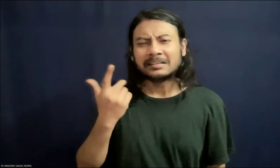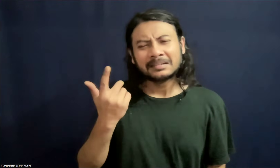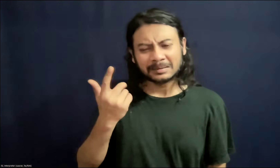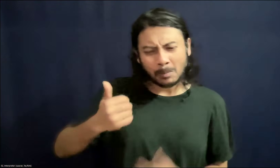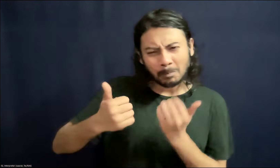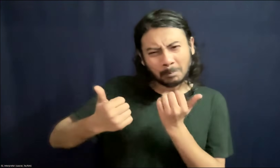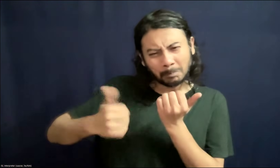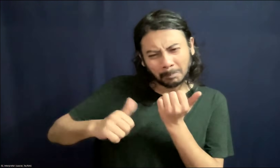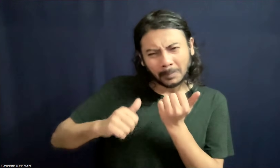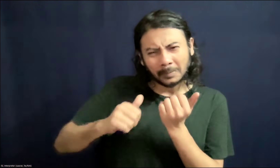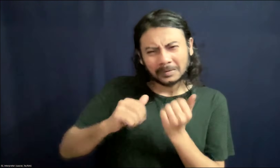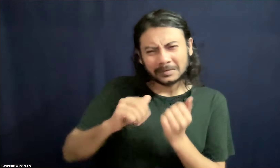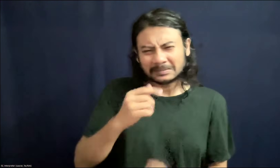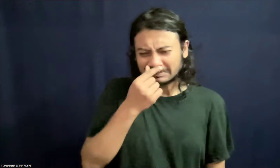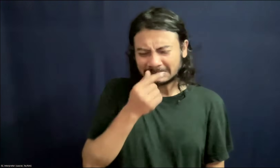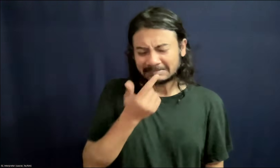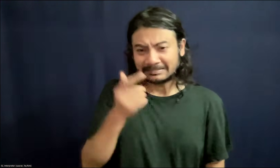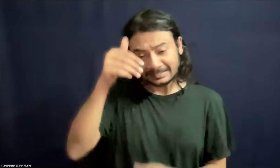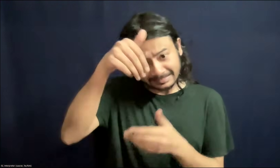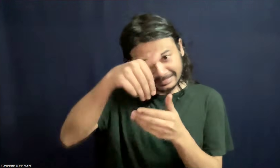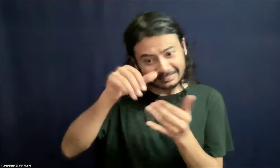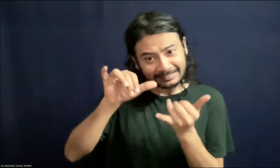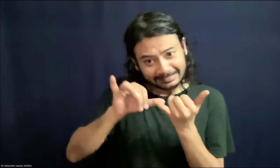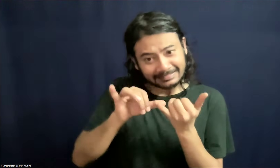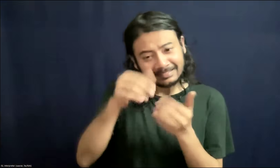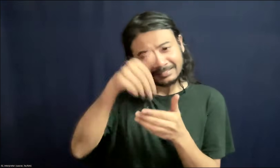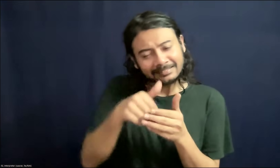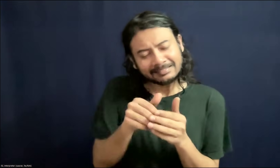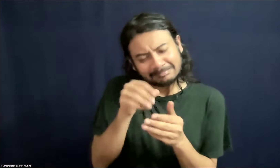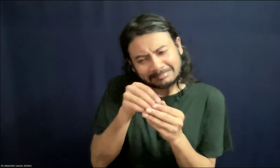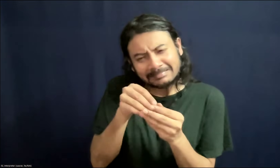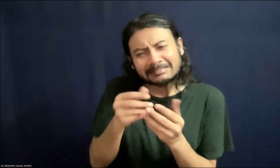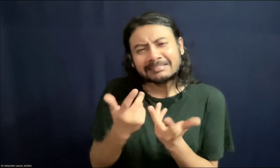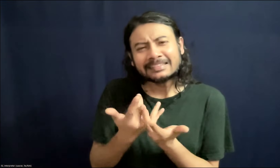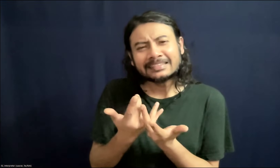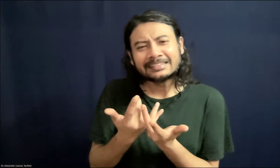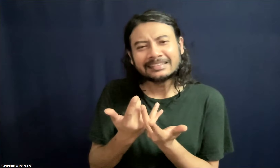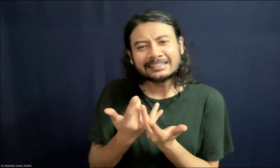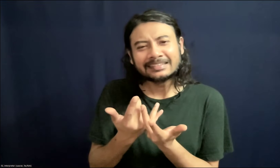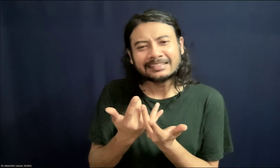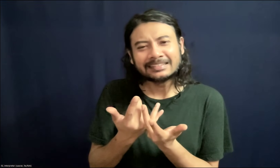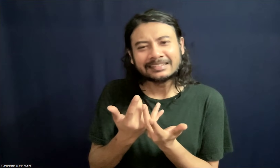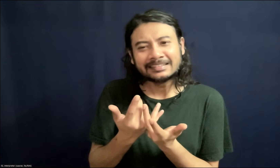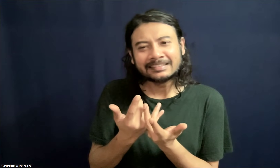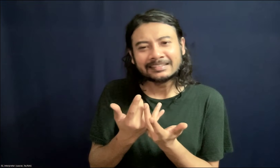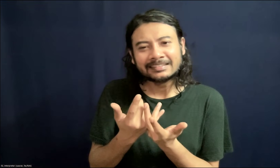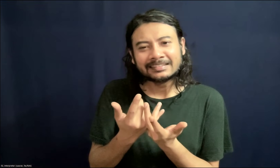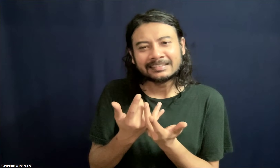place? Well, because living entity committed so many sinful activities, so many sins